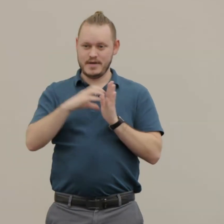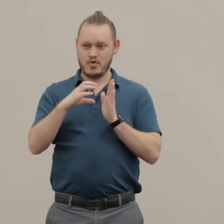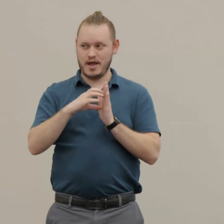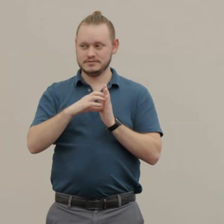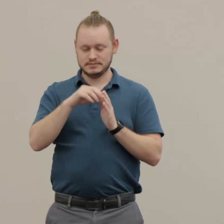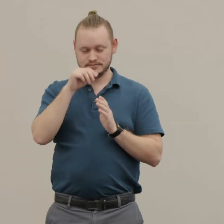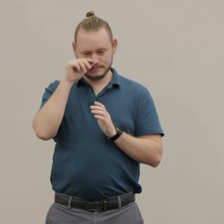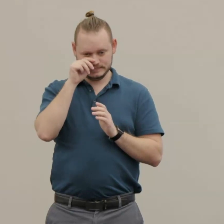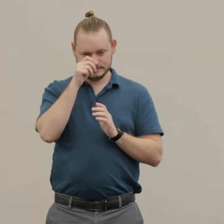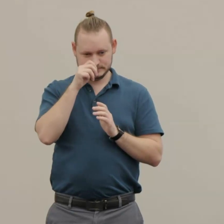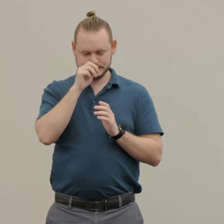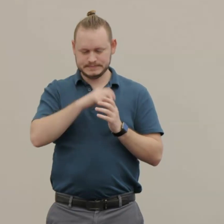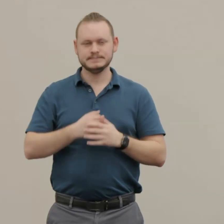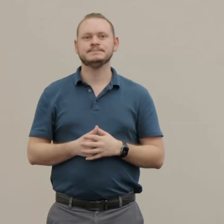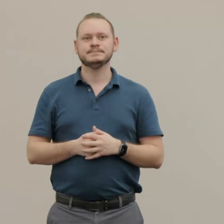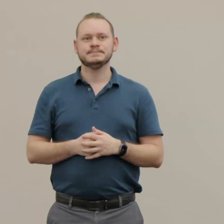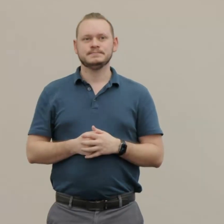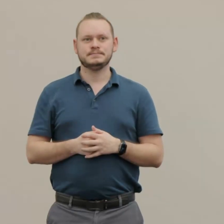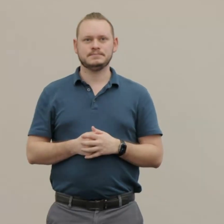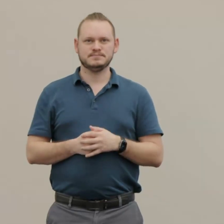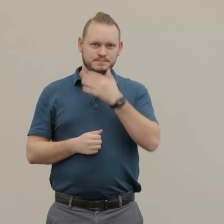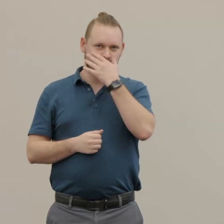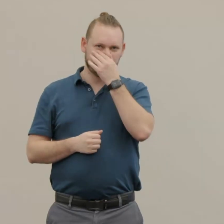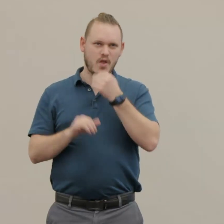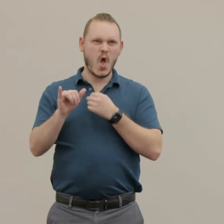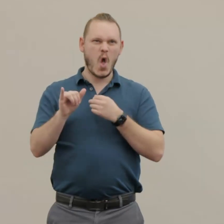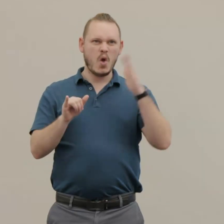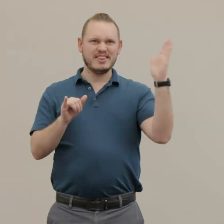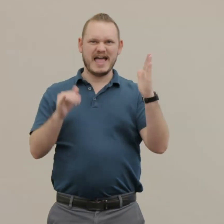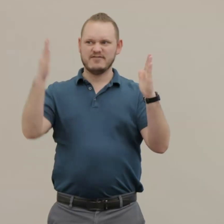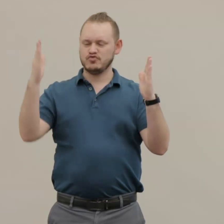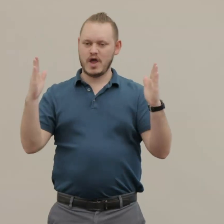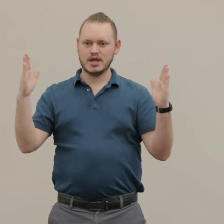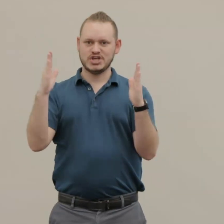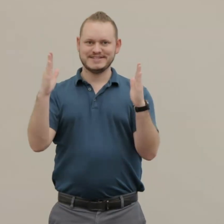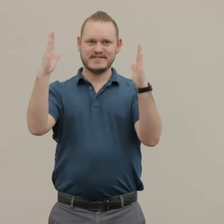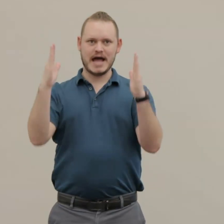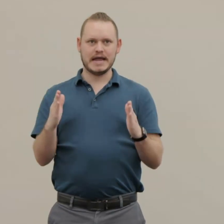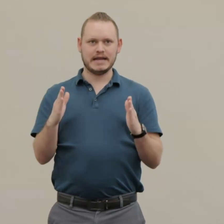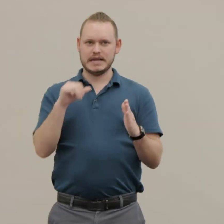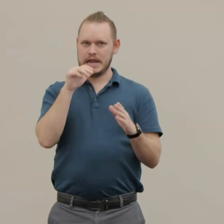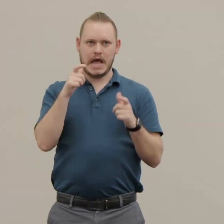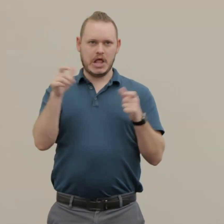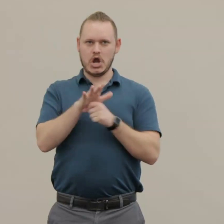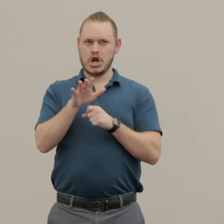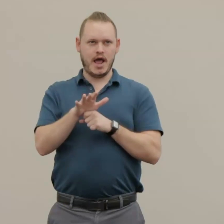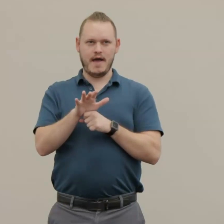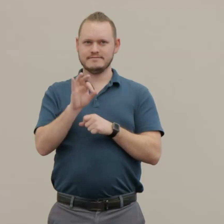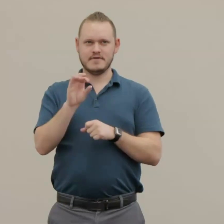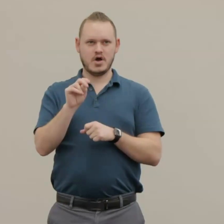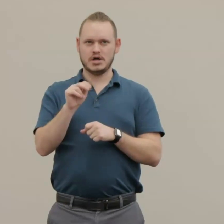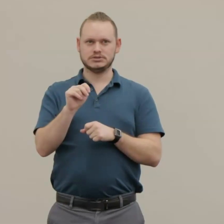paragraphs. Oh, and it even looks left, right, justified, y'all. And I do not think it's in a large enough font, right?